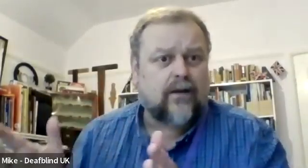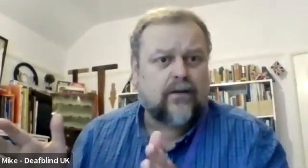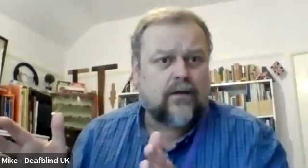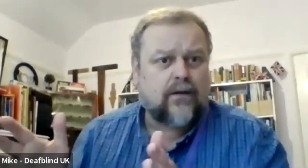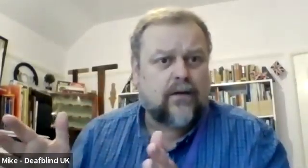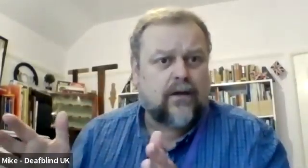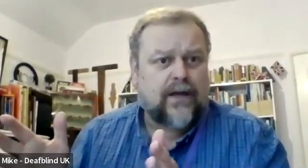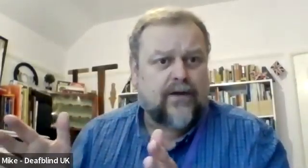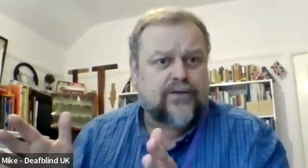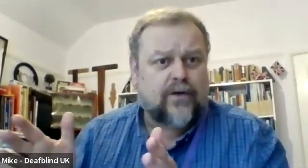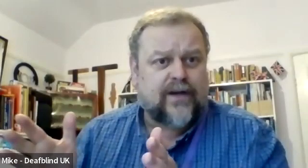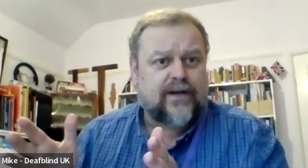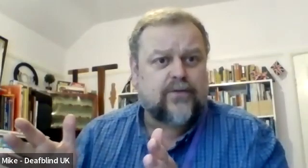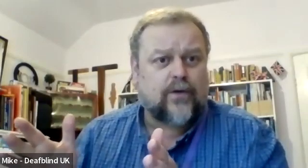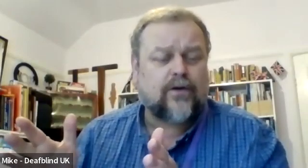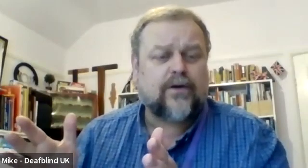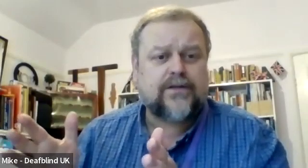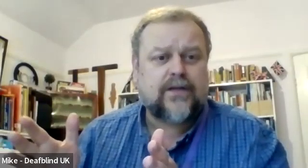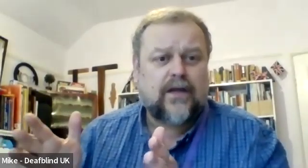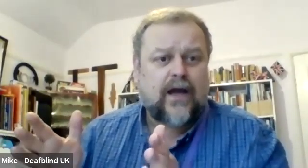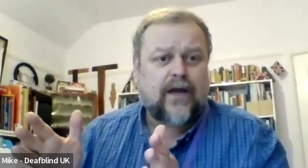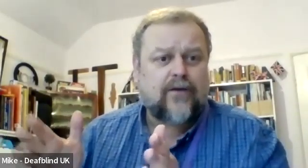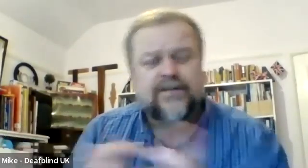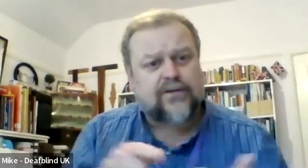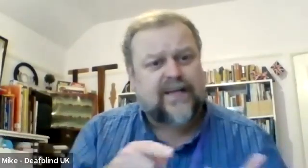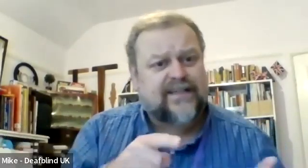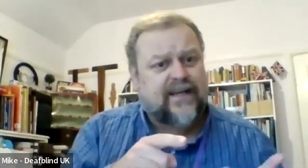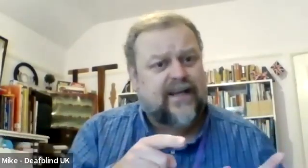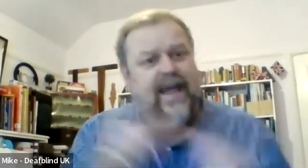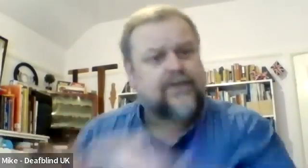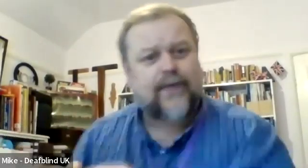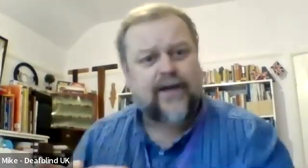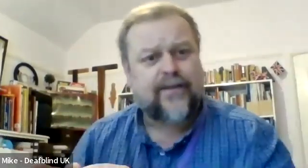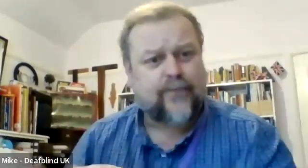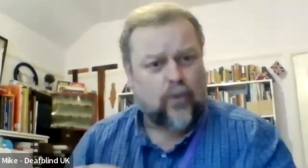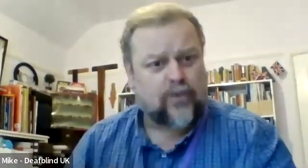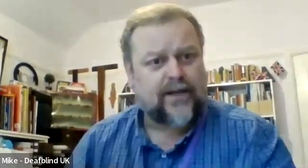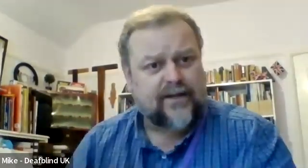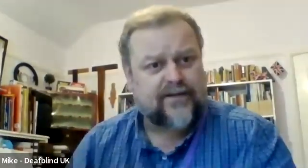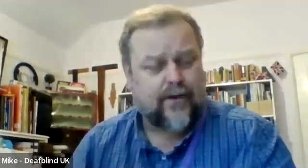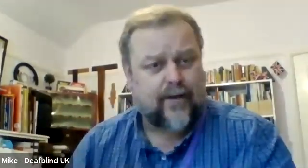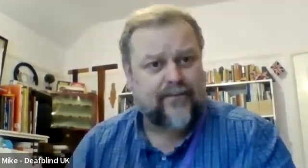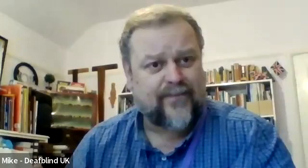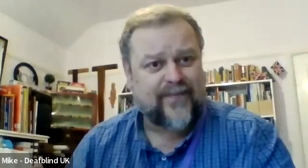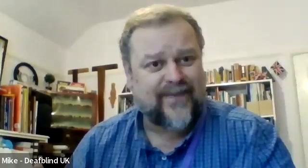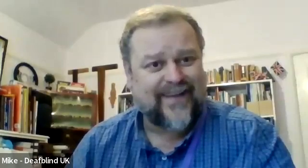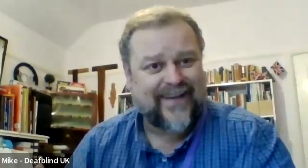mile in those organised walks. And of course, they also had to get to where the walk started